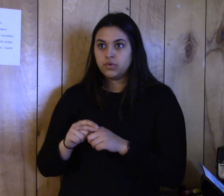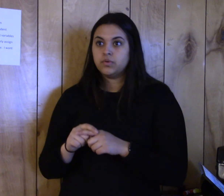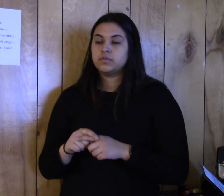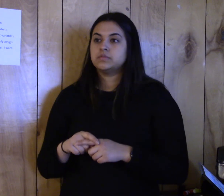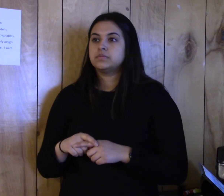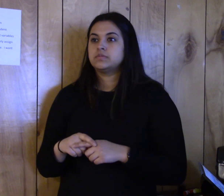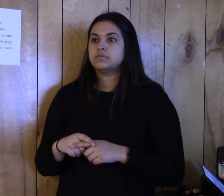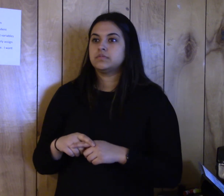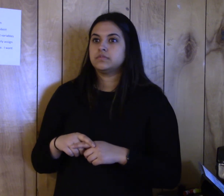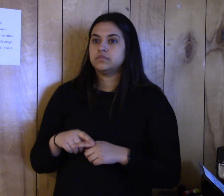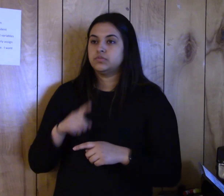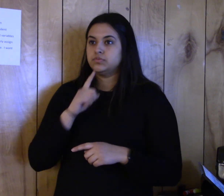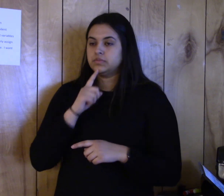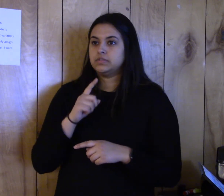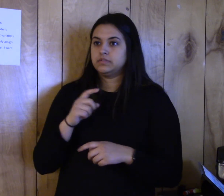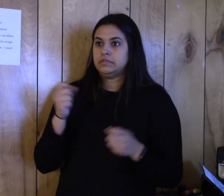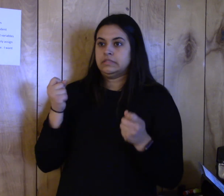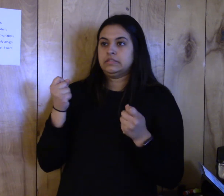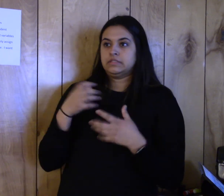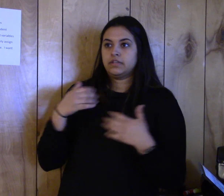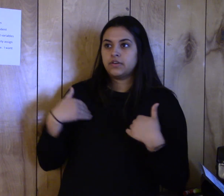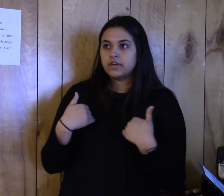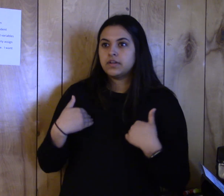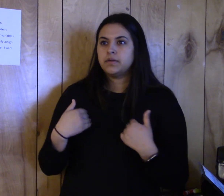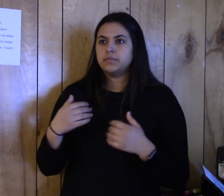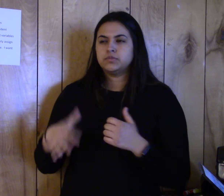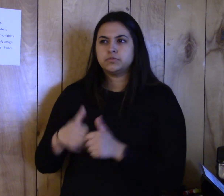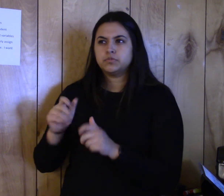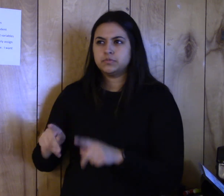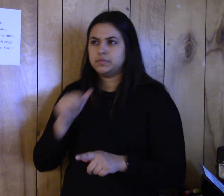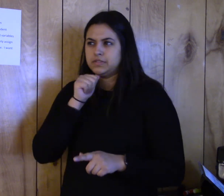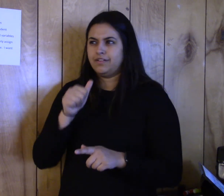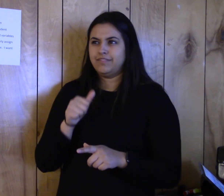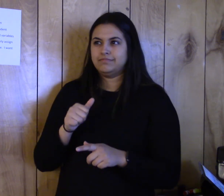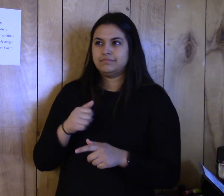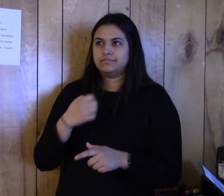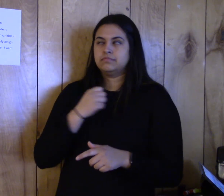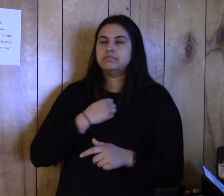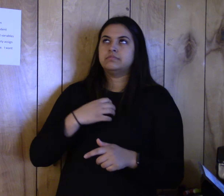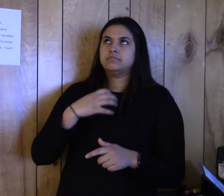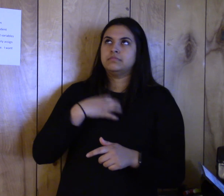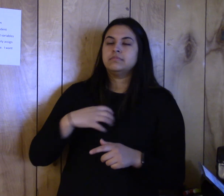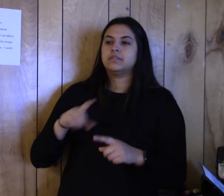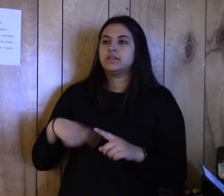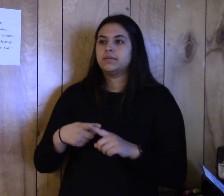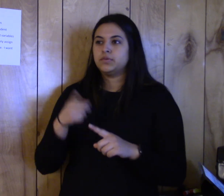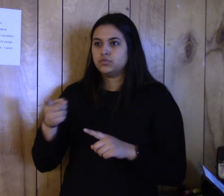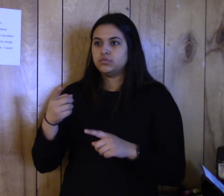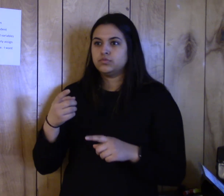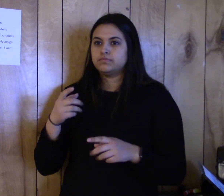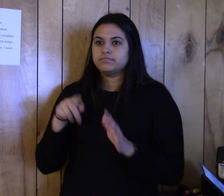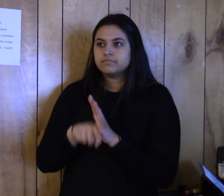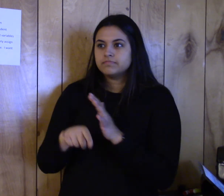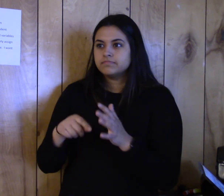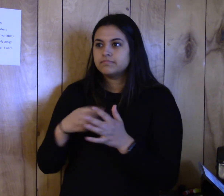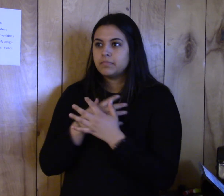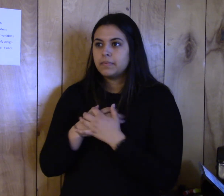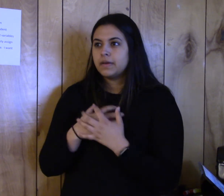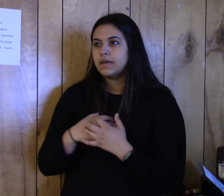cougar. And out where I live, the place is crawling with those things. A lady about half a mile from me